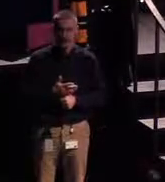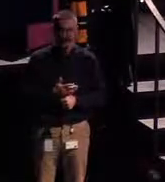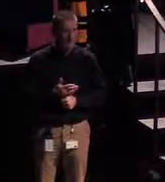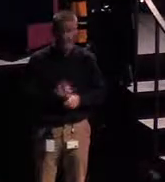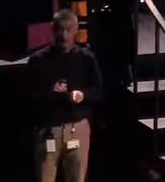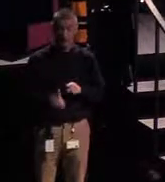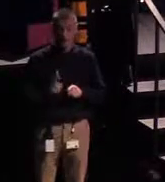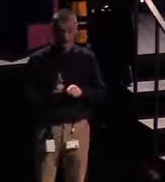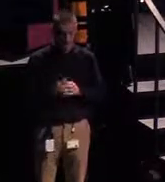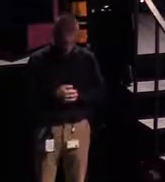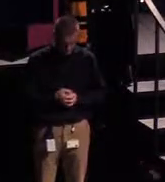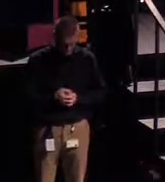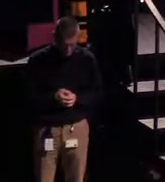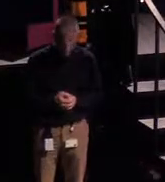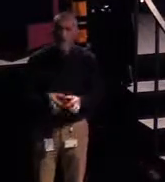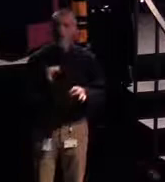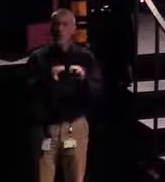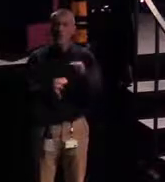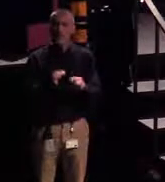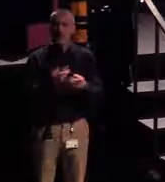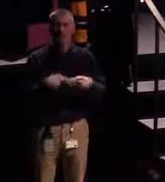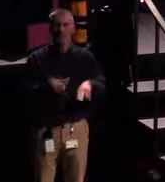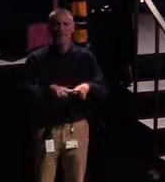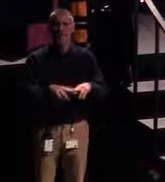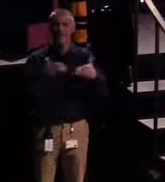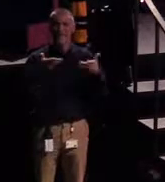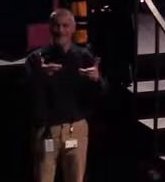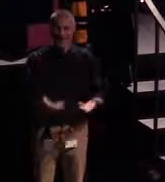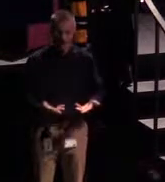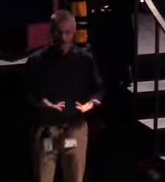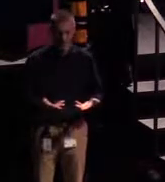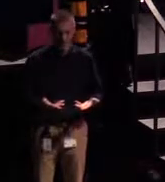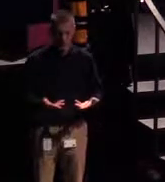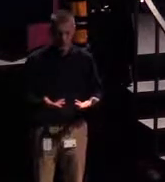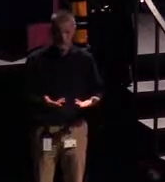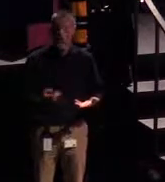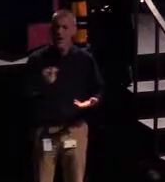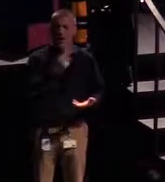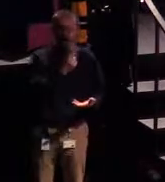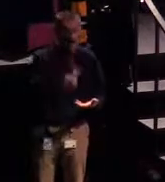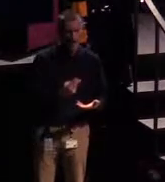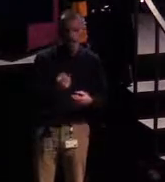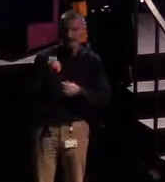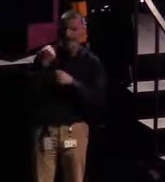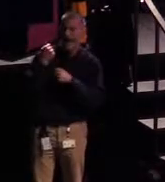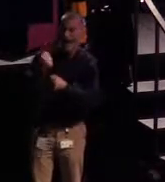Try again, Biscuit. The politics of now. Why art and activism